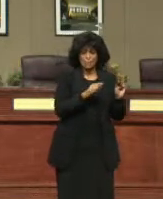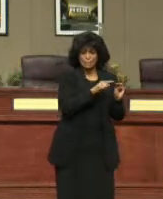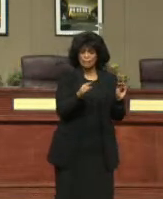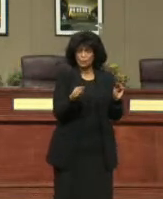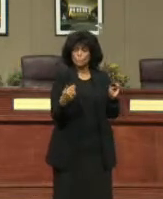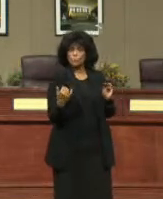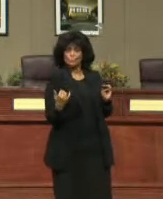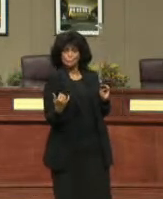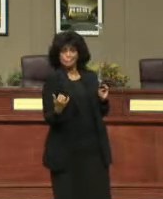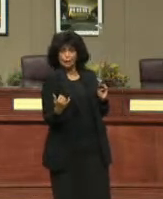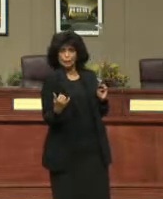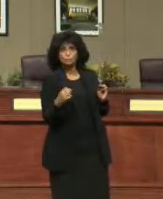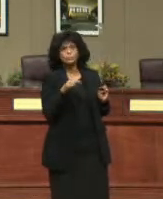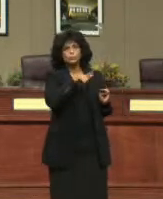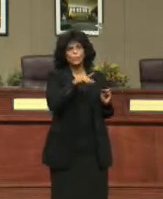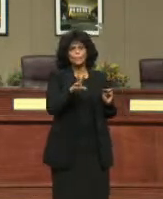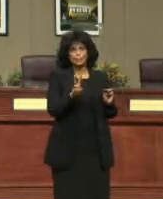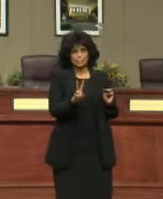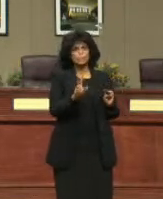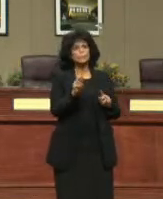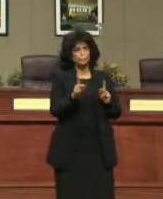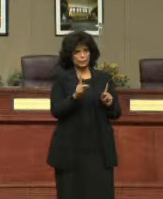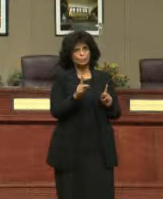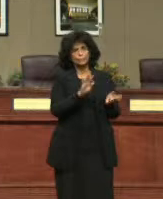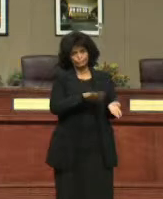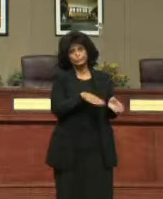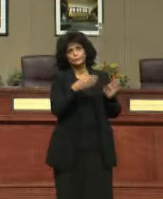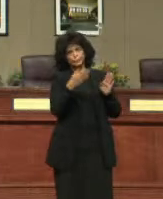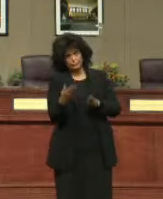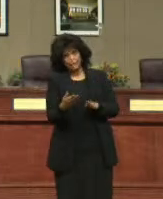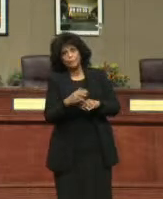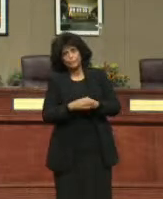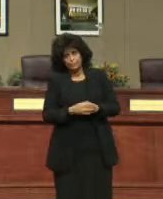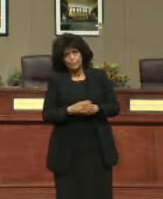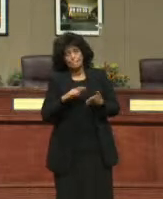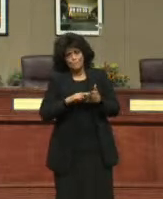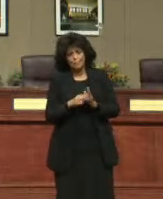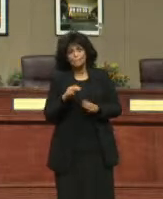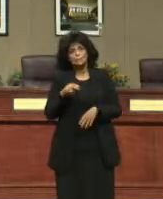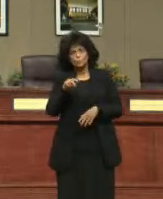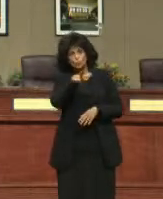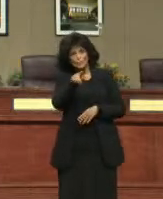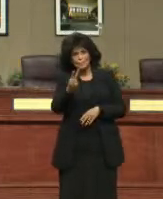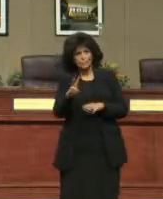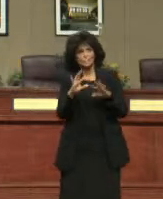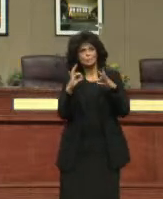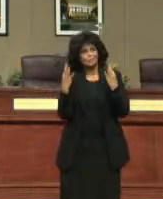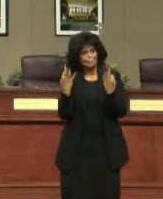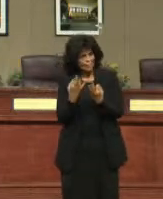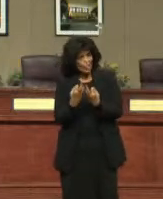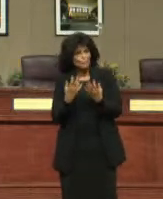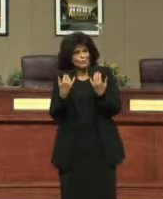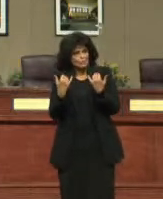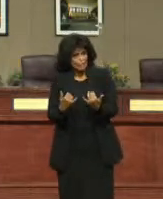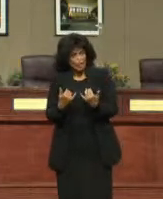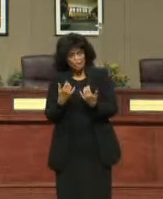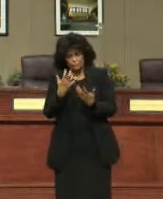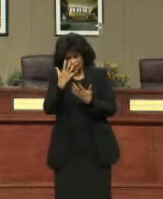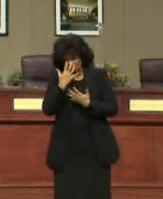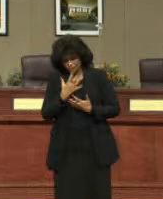That means 26 new families are mourning in our community. They join the hundreds of others.